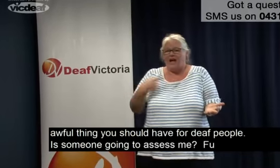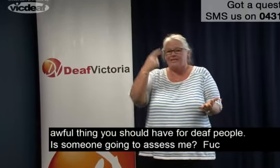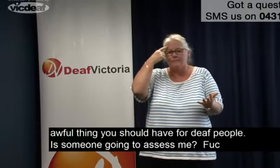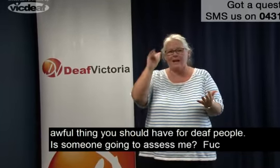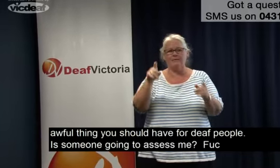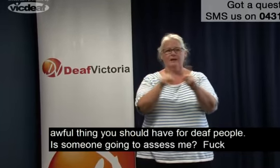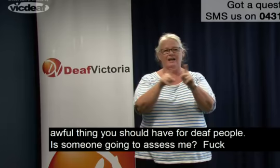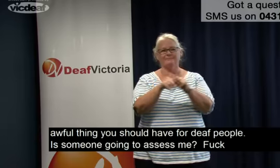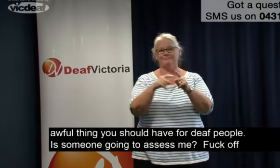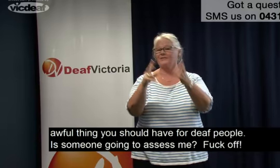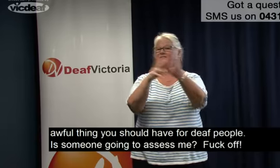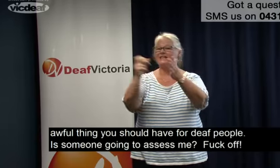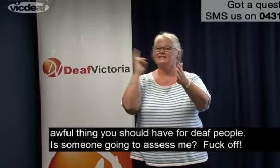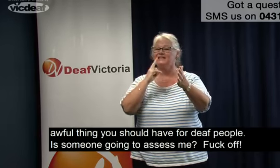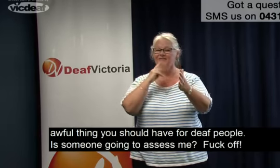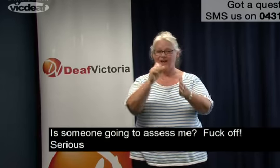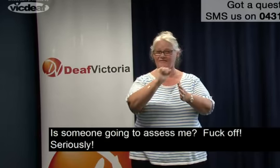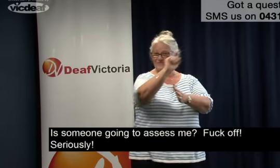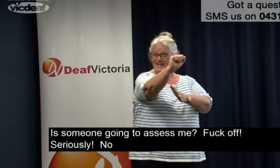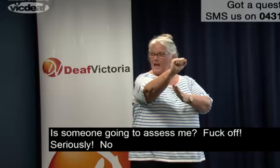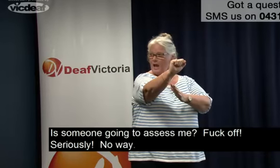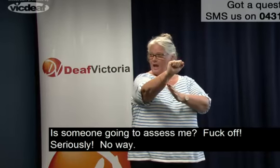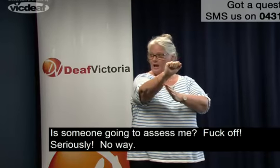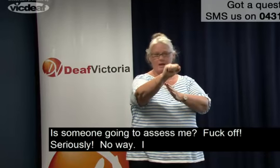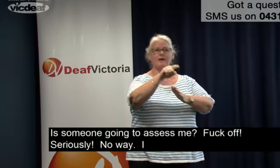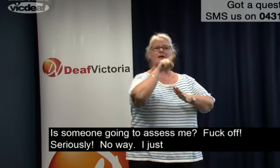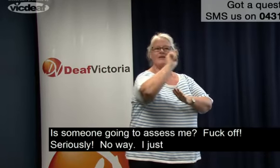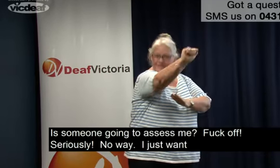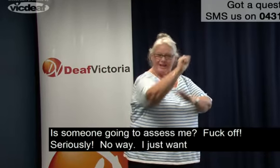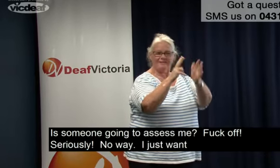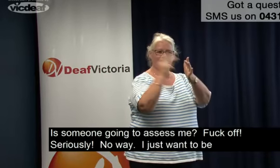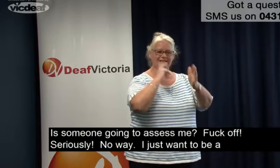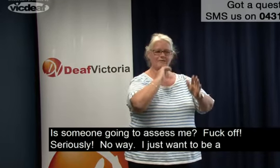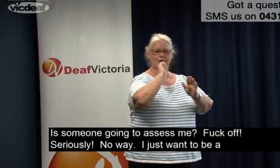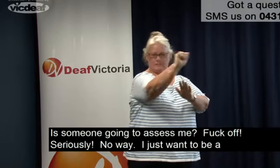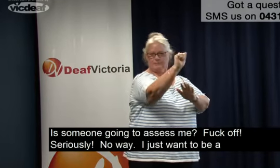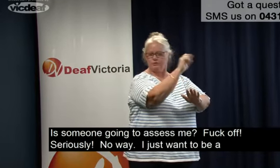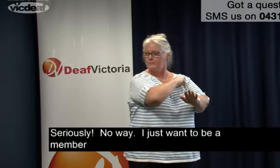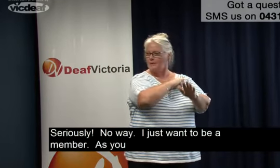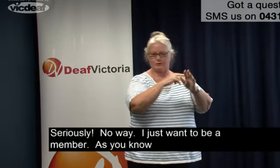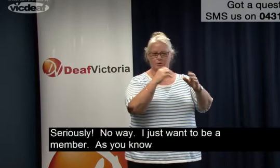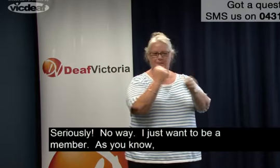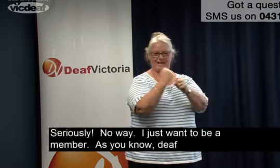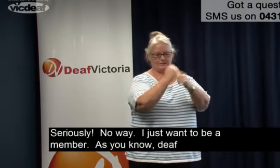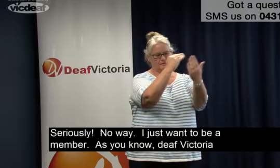I just want to be a member, and as you know, Deaf Victoria have their structure in place, and it's